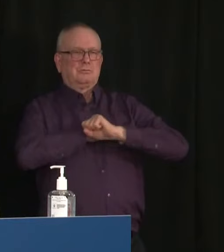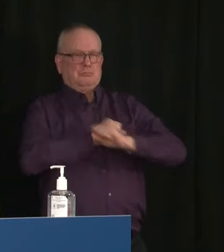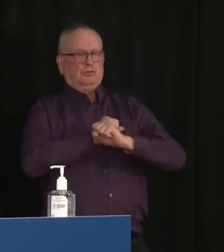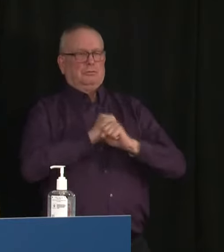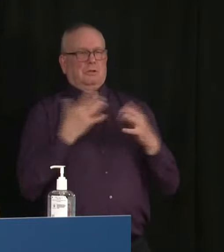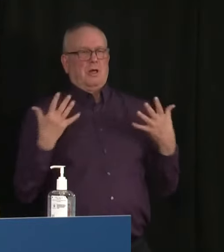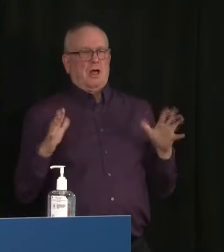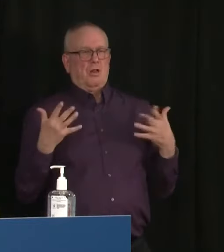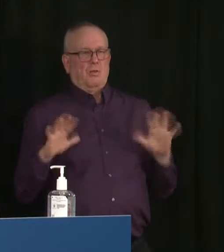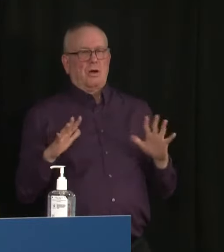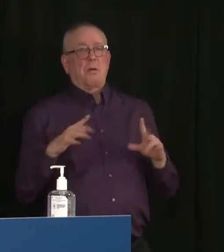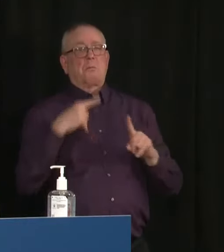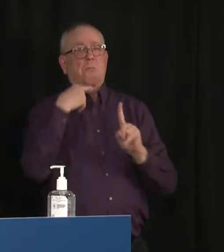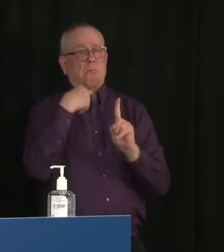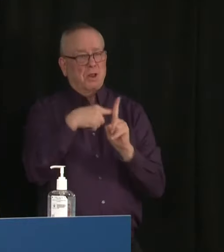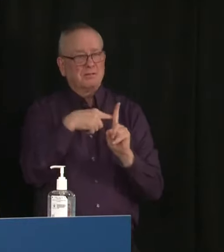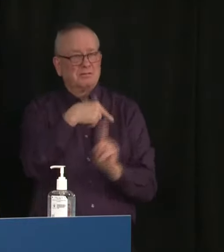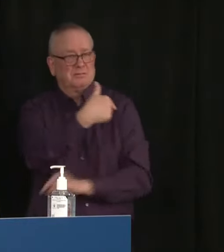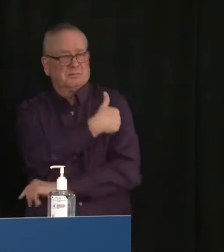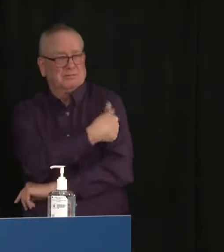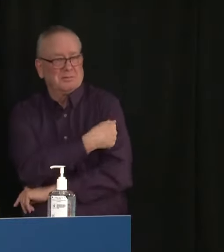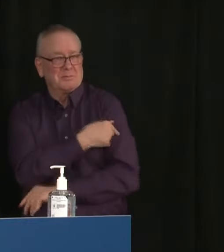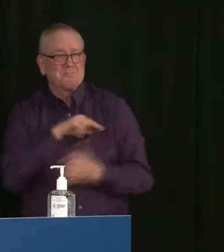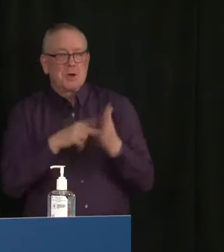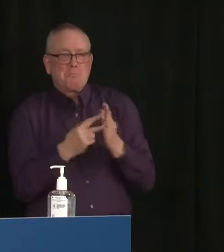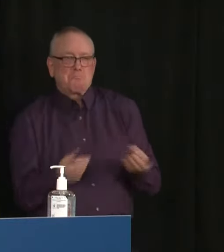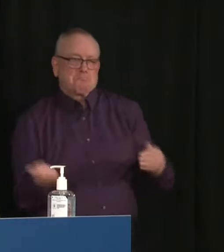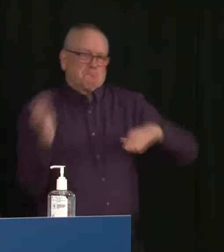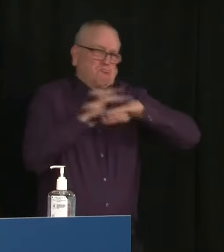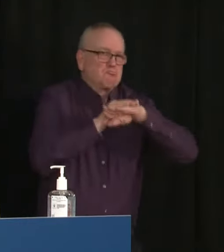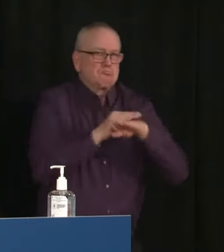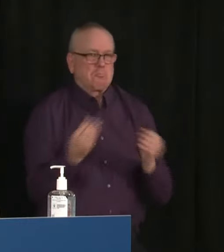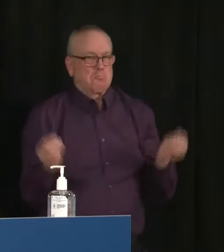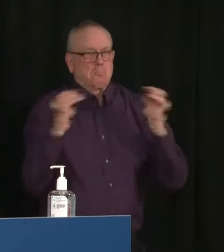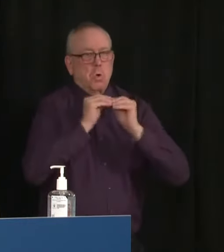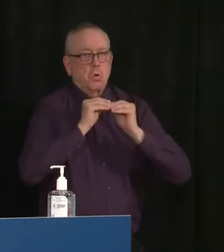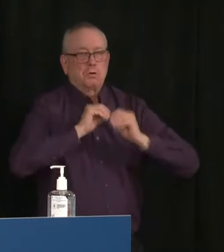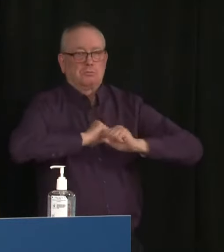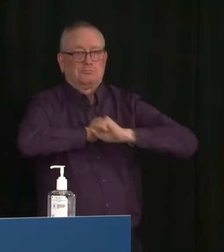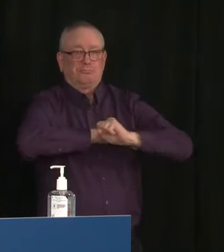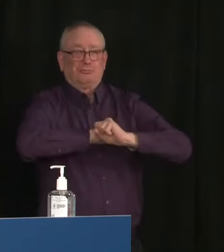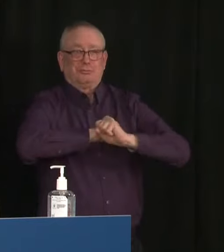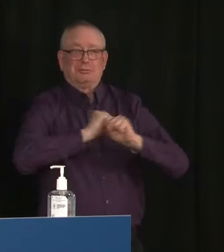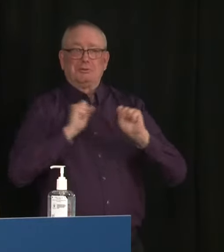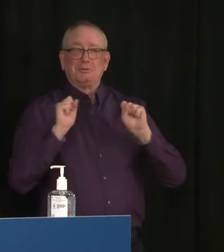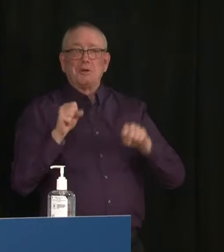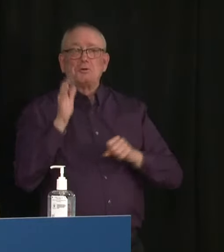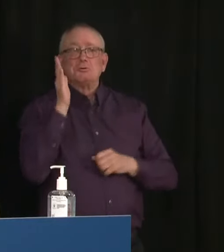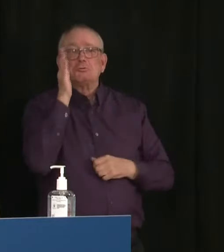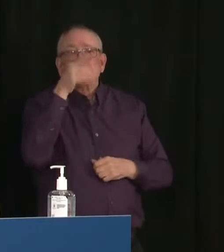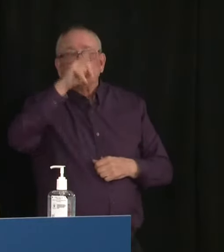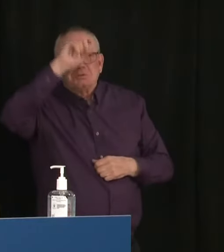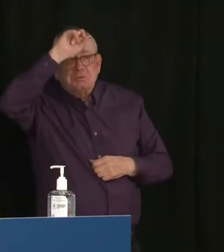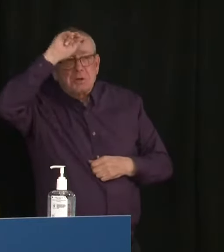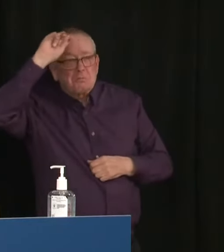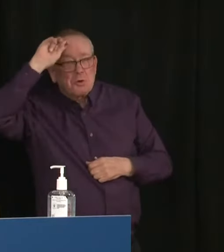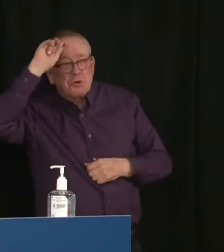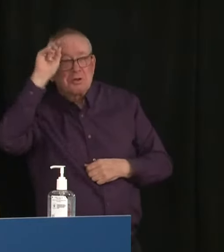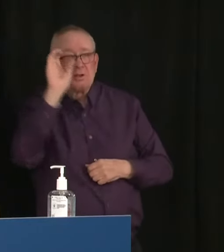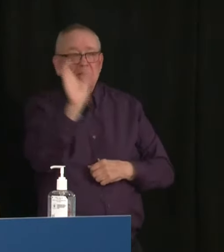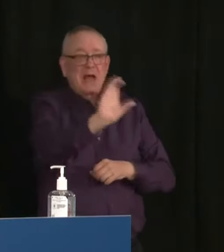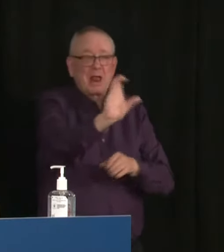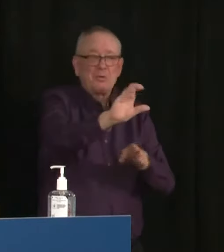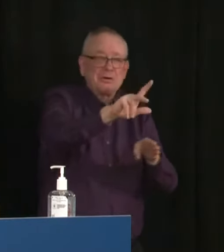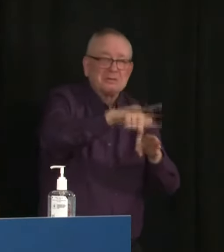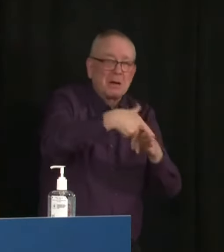summer events like the Calgary Stampede. Is having had COVID equivalent with getting vaccinated, and is that